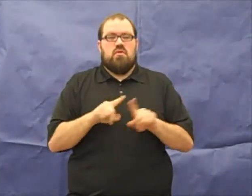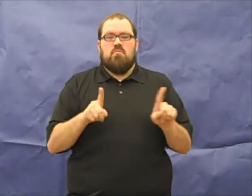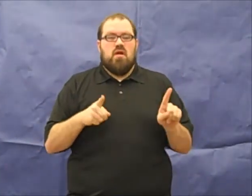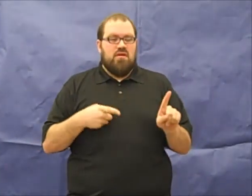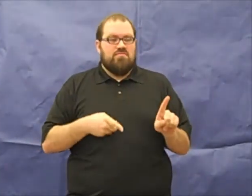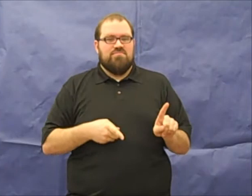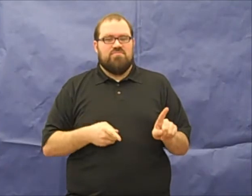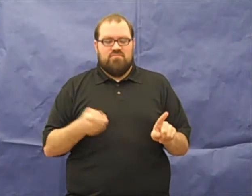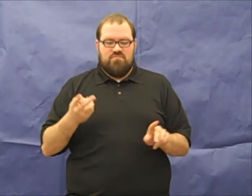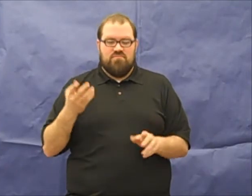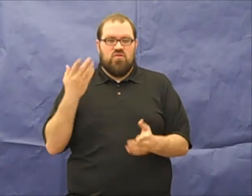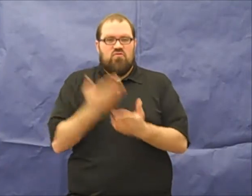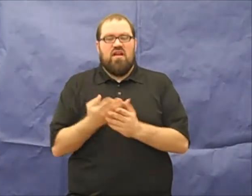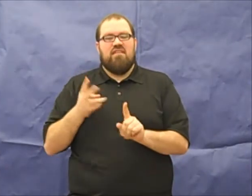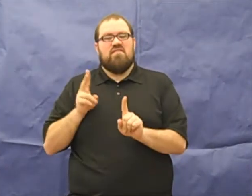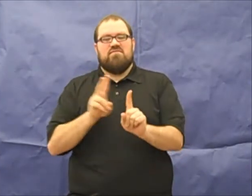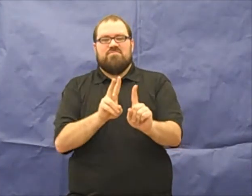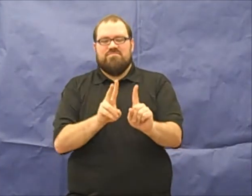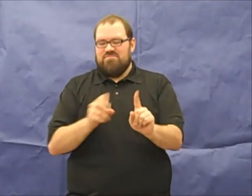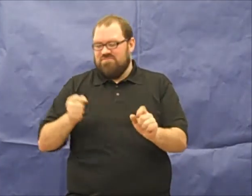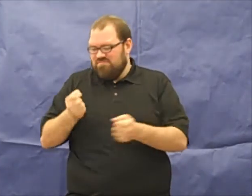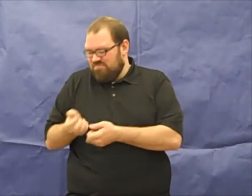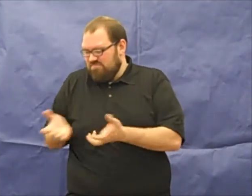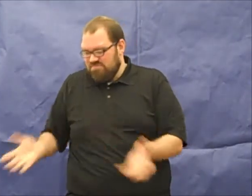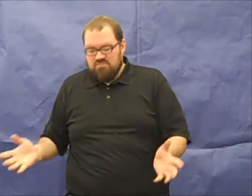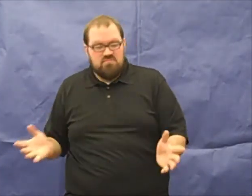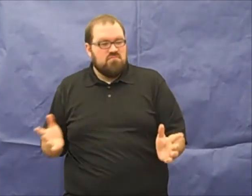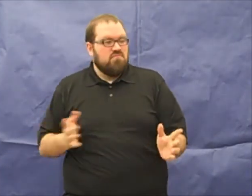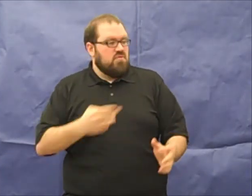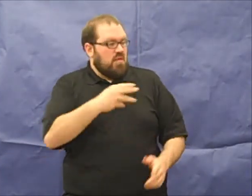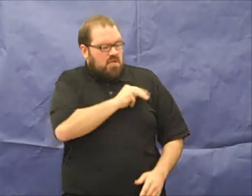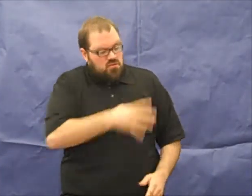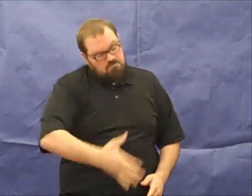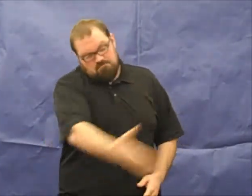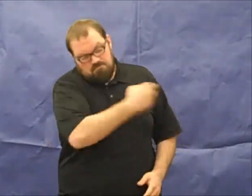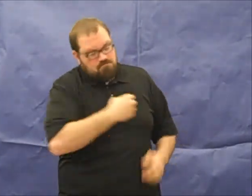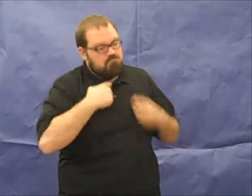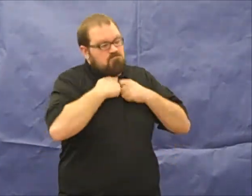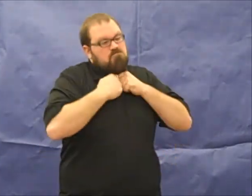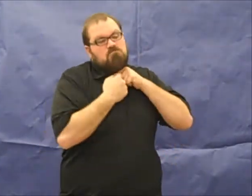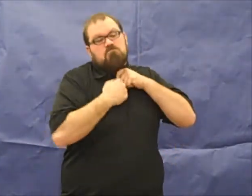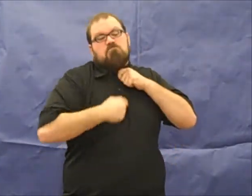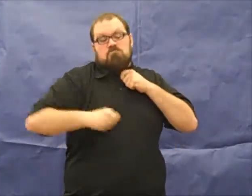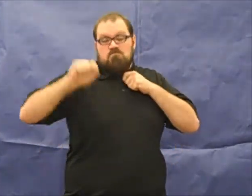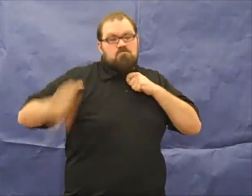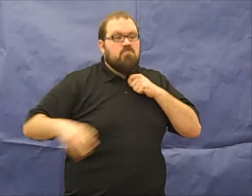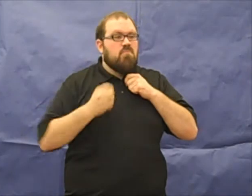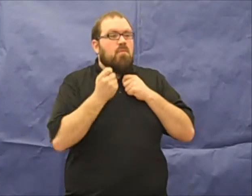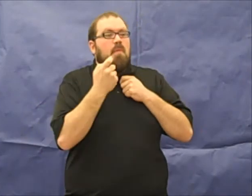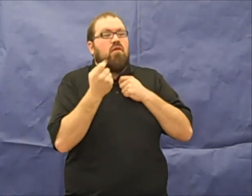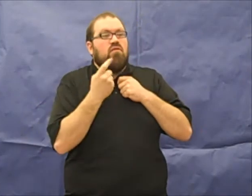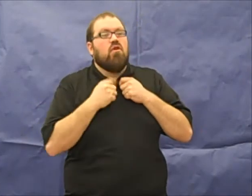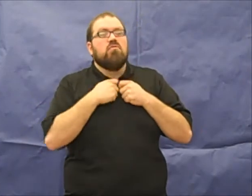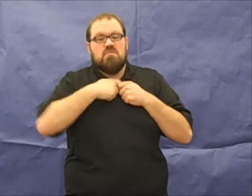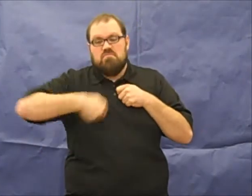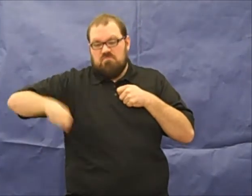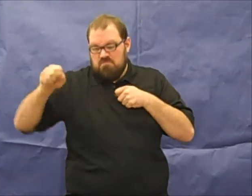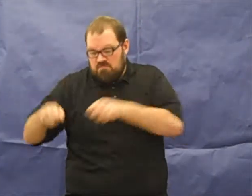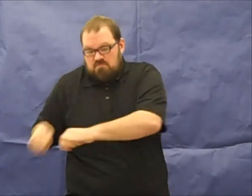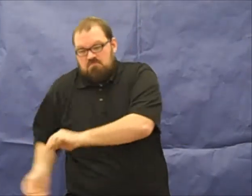long enough to drop off our gifts. Then Hamish yanks the microphones from our chest, stuffs them beneath the couch